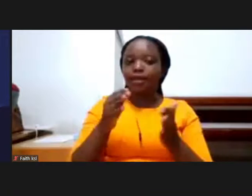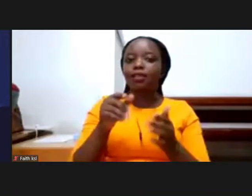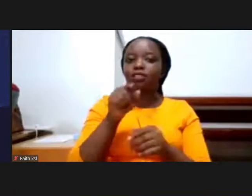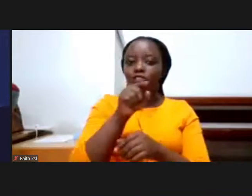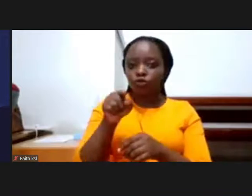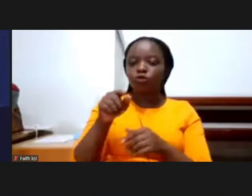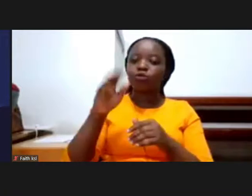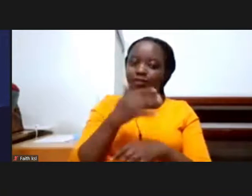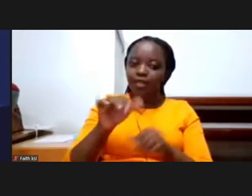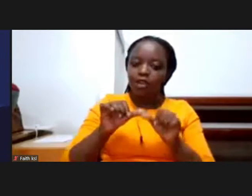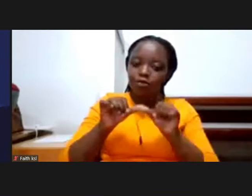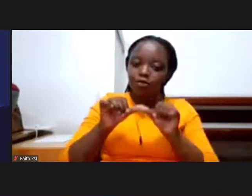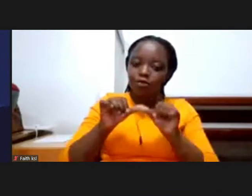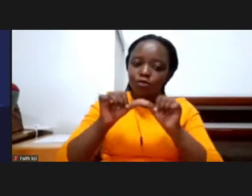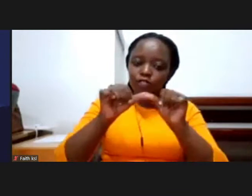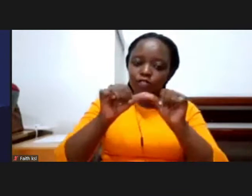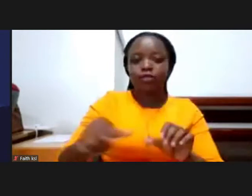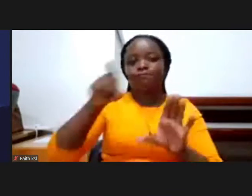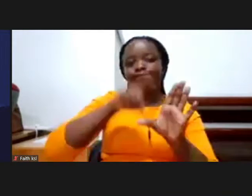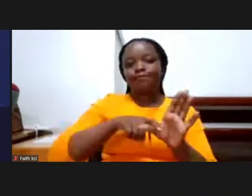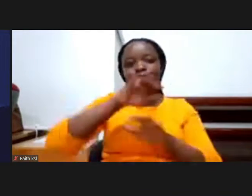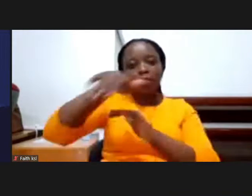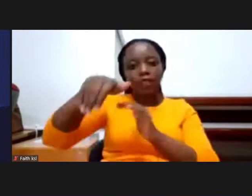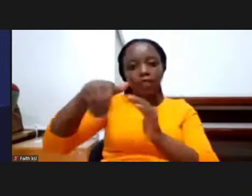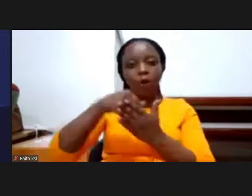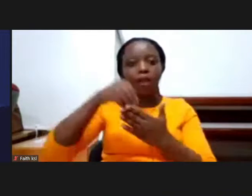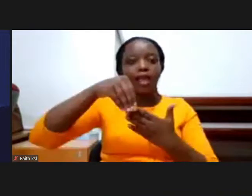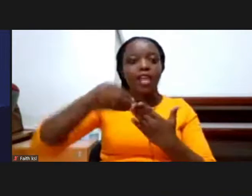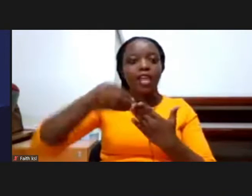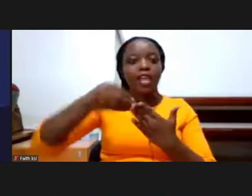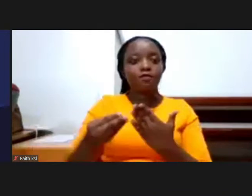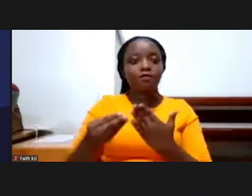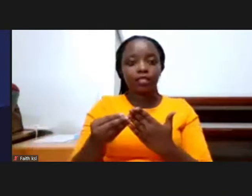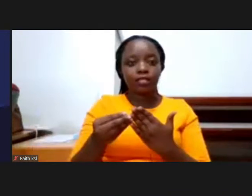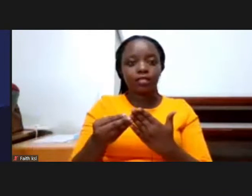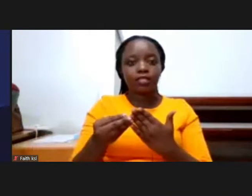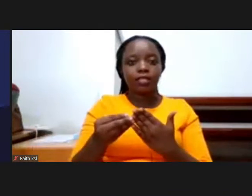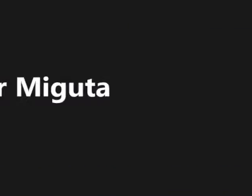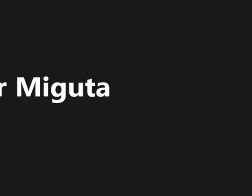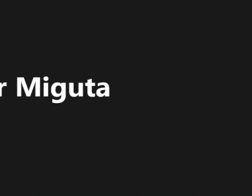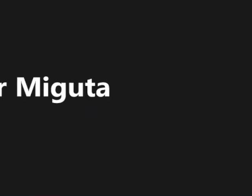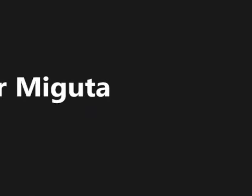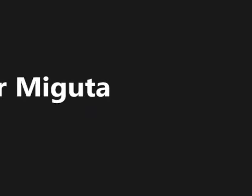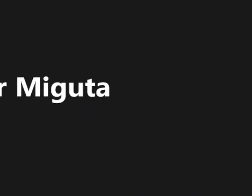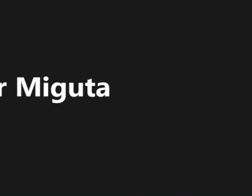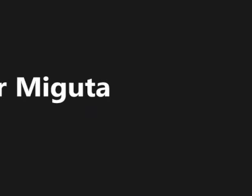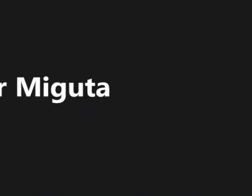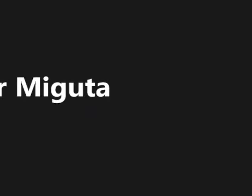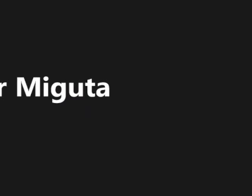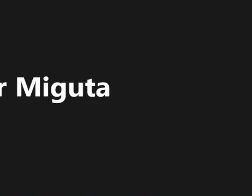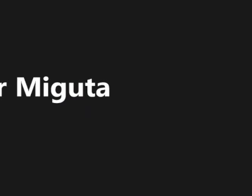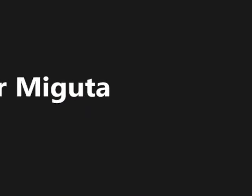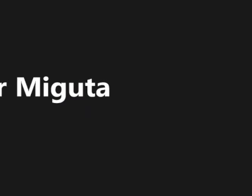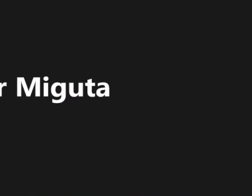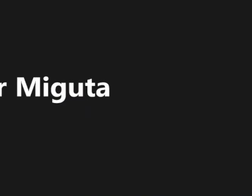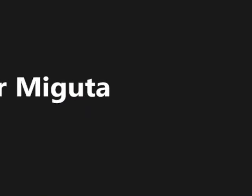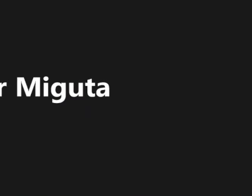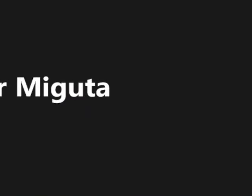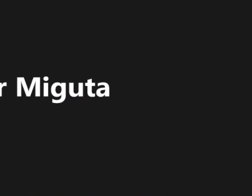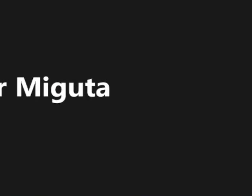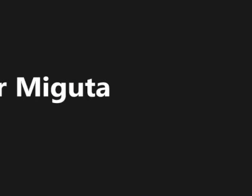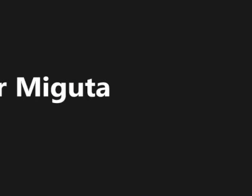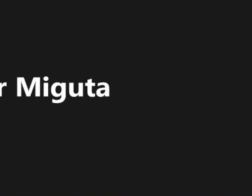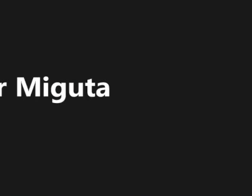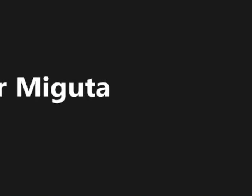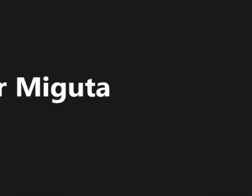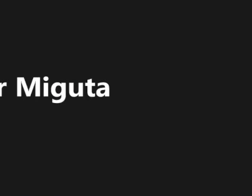that were not captured, that is for non-VAT invoices, that were not captured on eTIMS, by